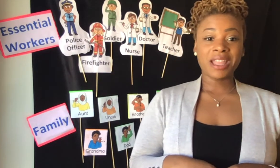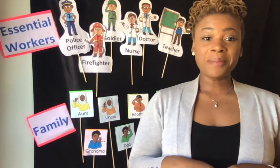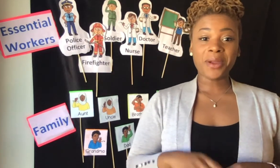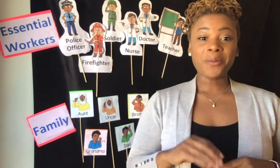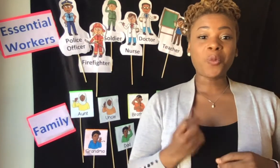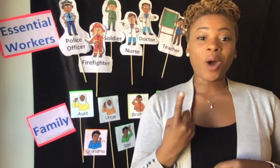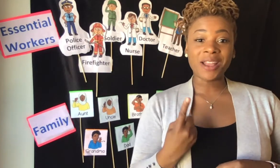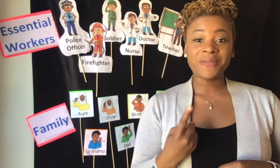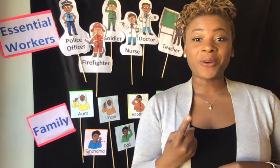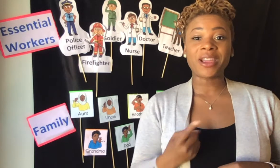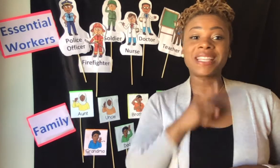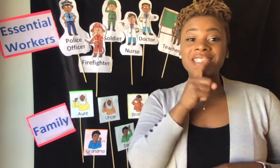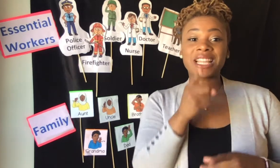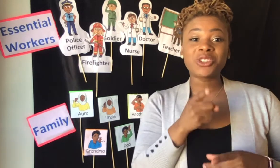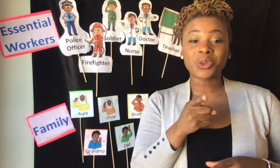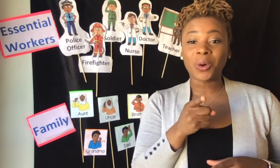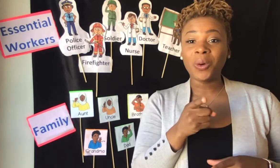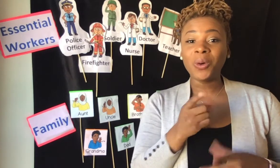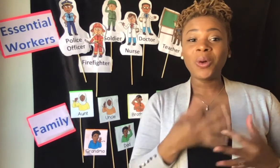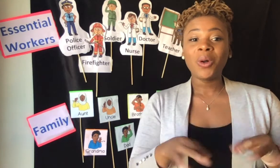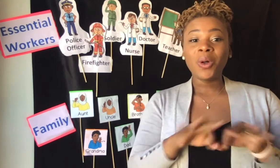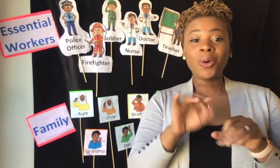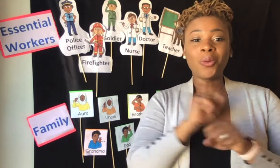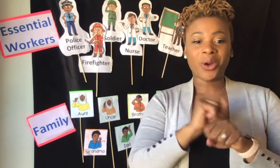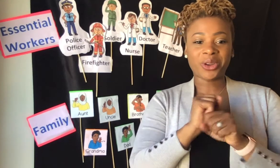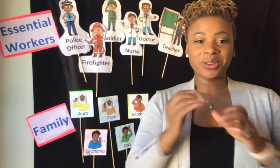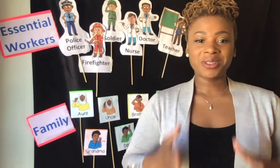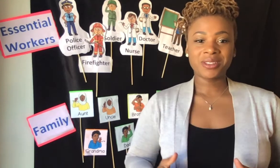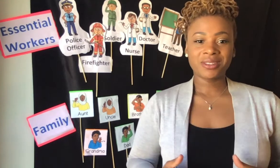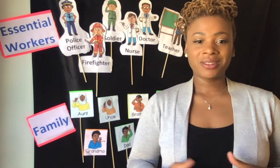Number 1 for essential workers.